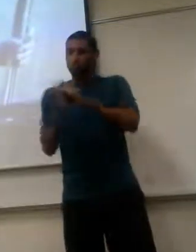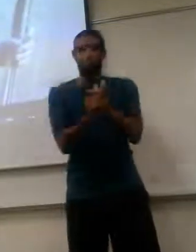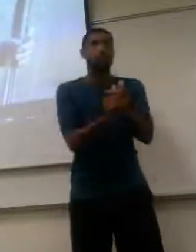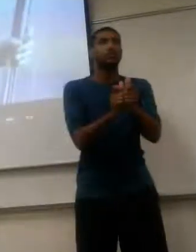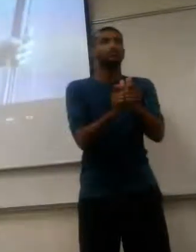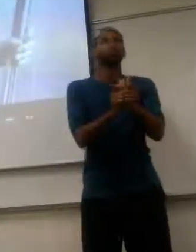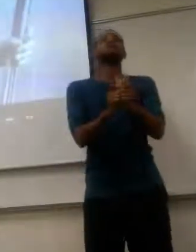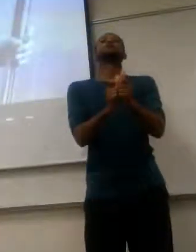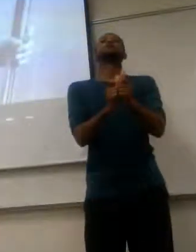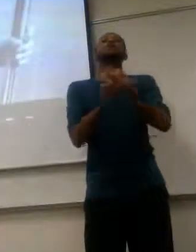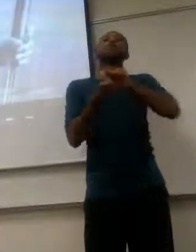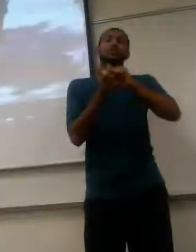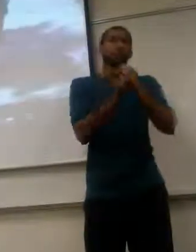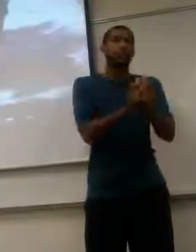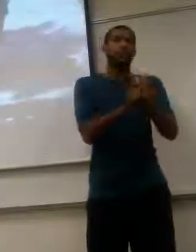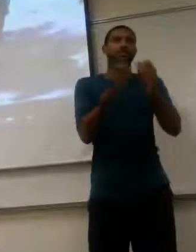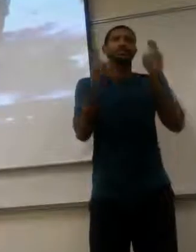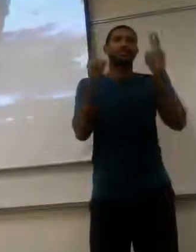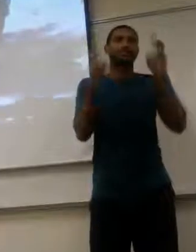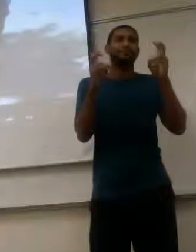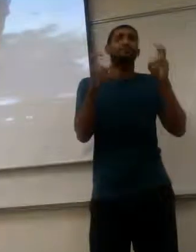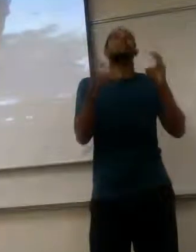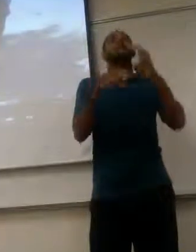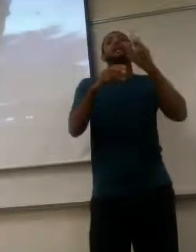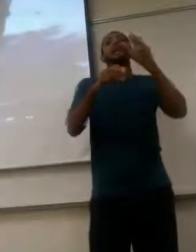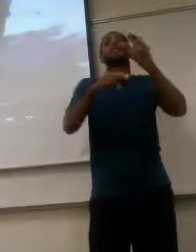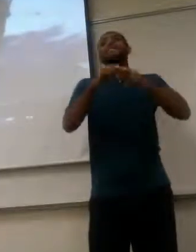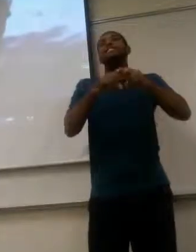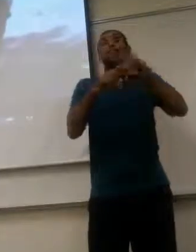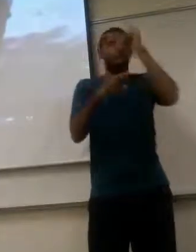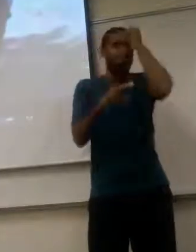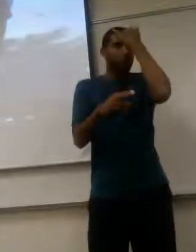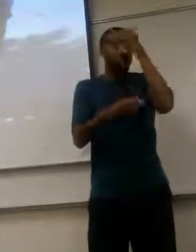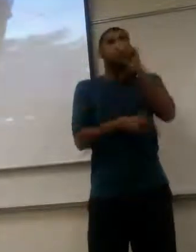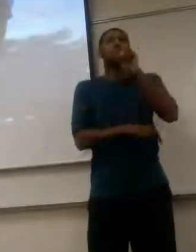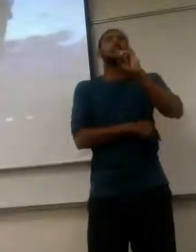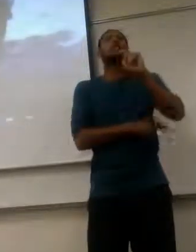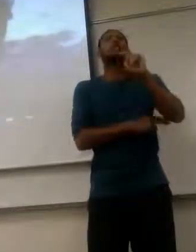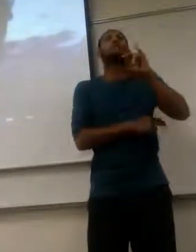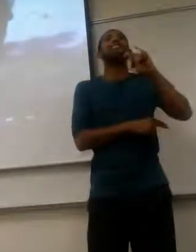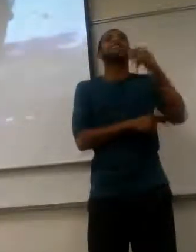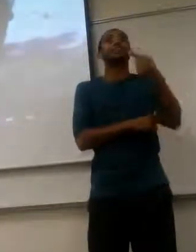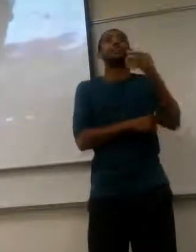Bull. Like a buffalo sitting on its haunches, I would fight to the death.